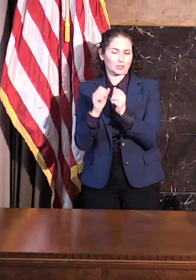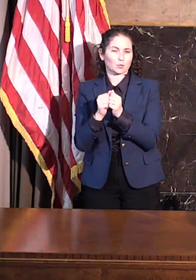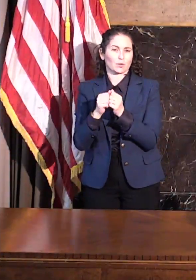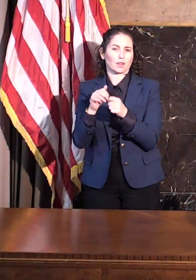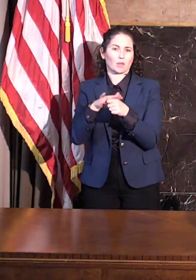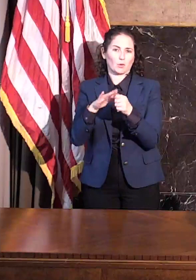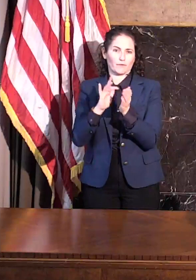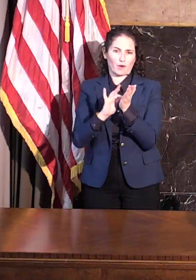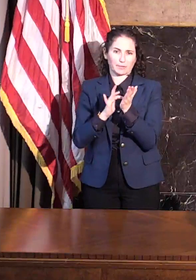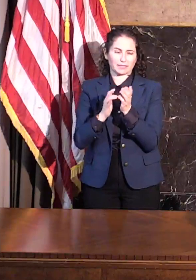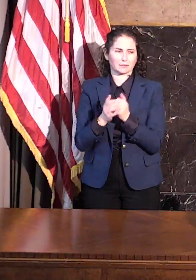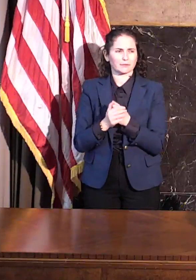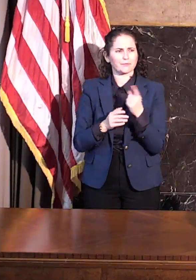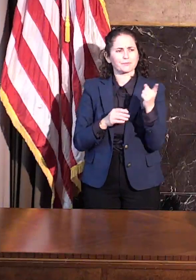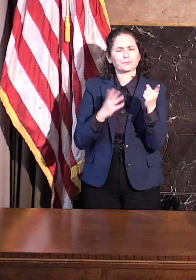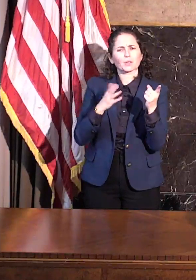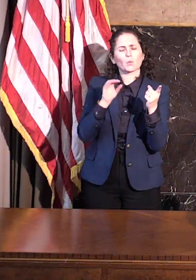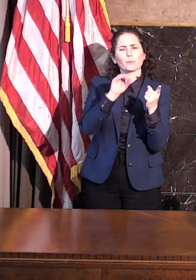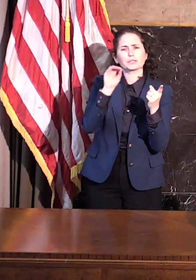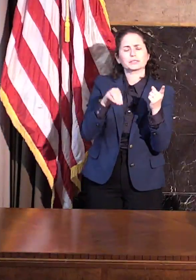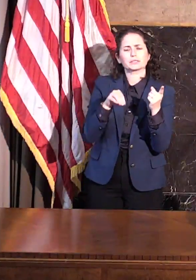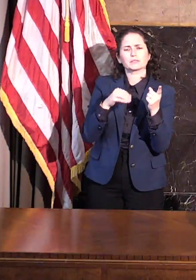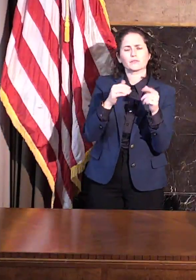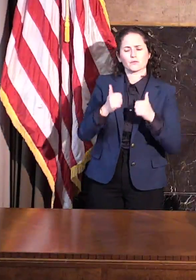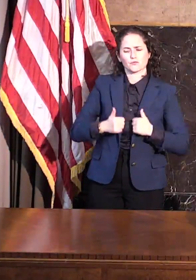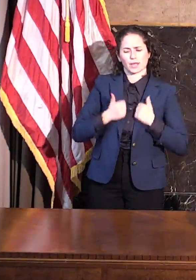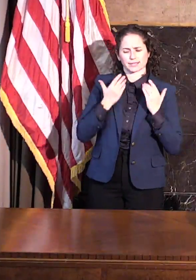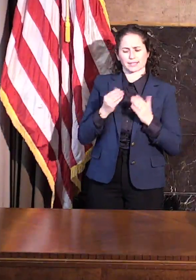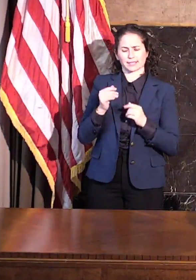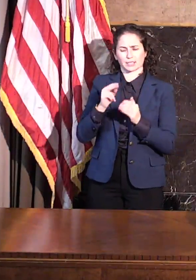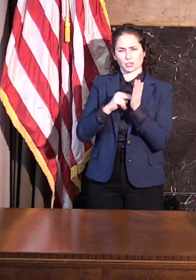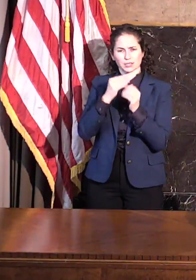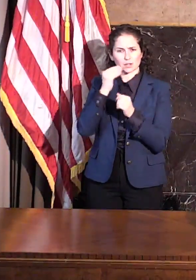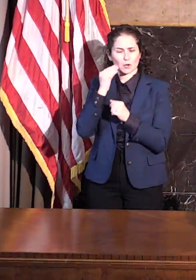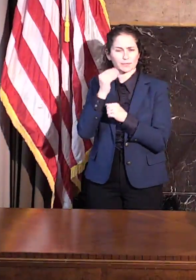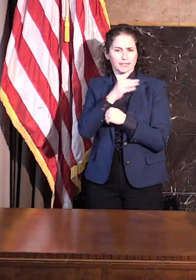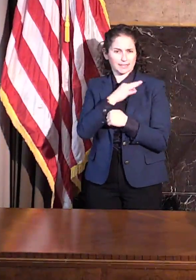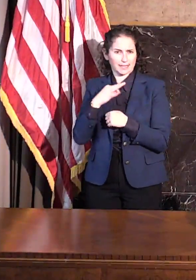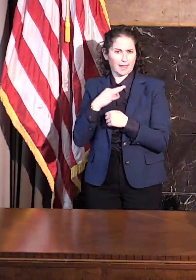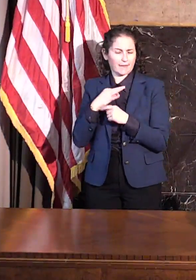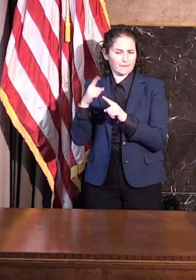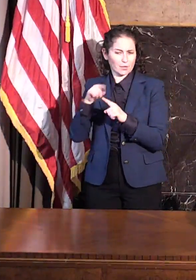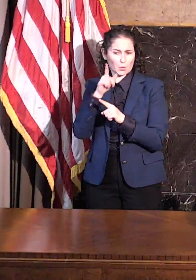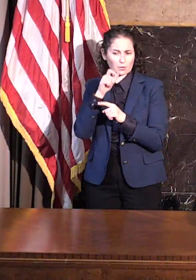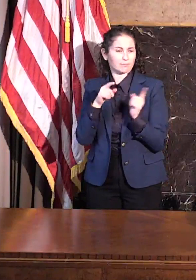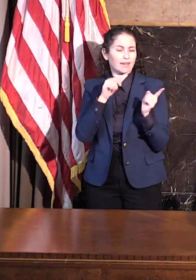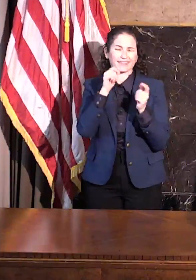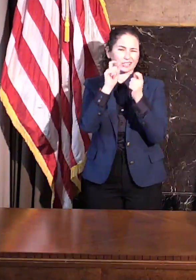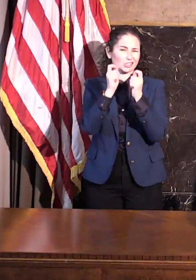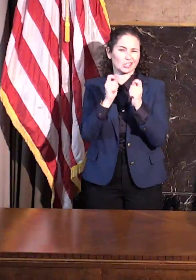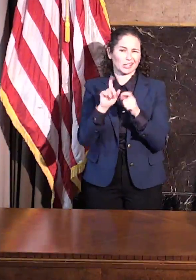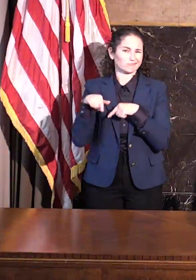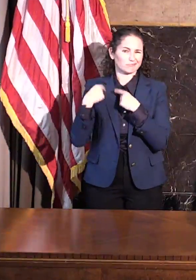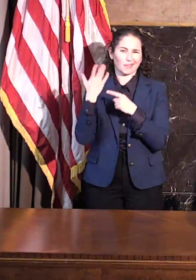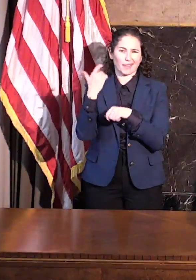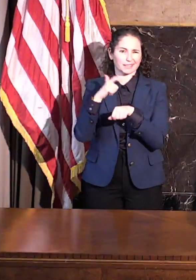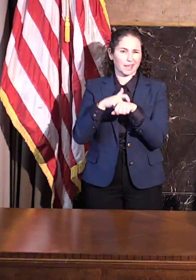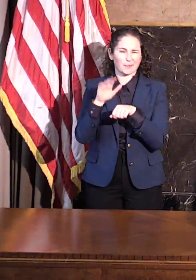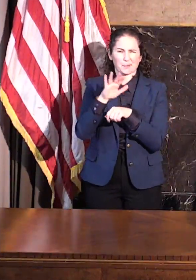and residents plus staff of the program is 86,807. They're just about completed the third